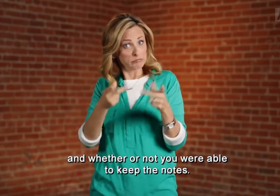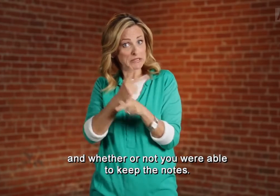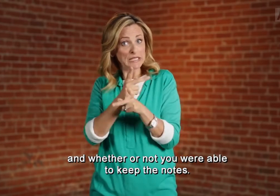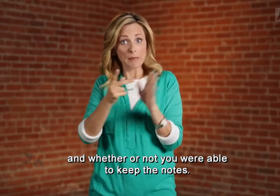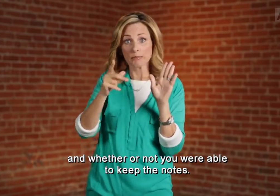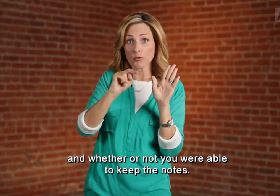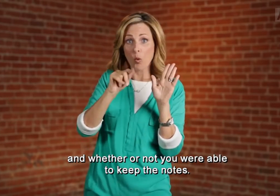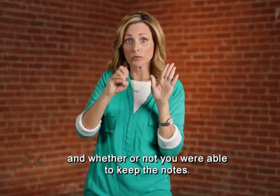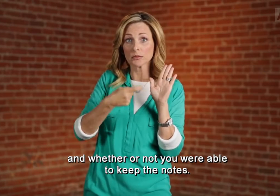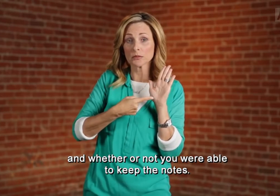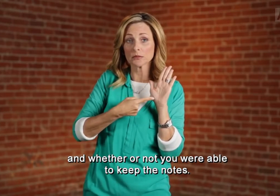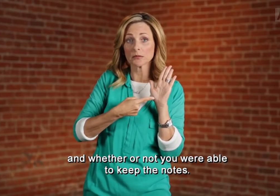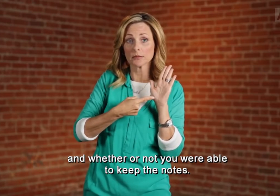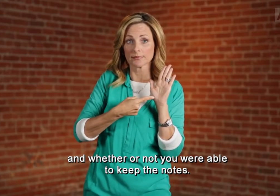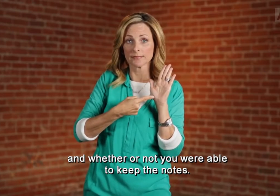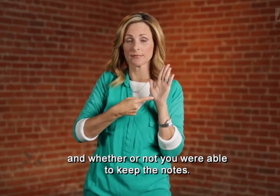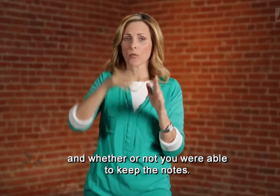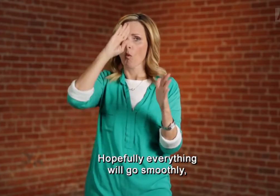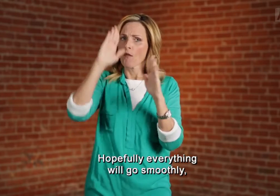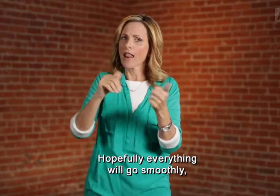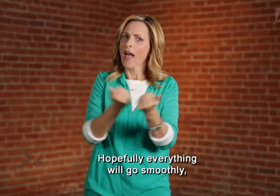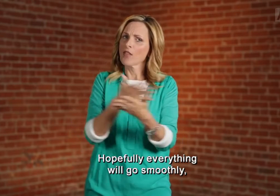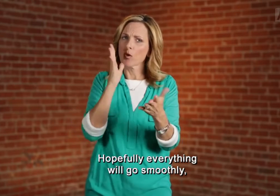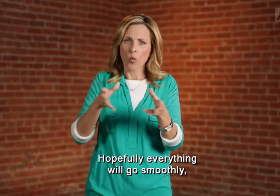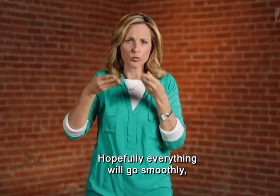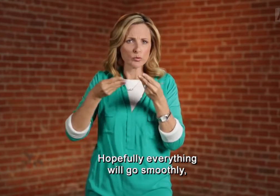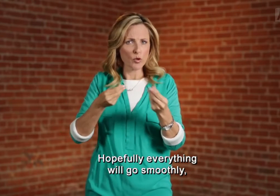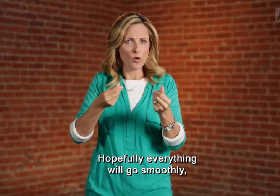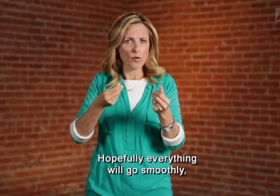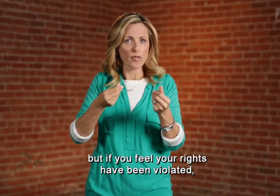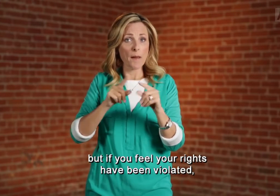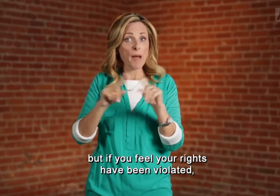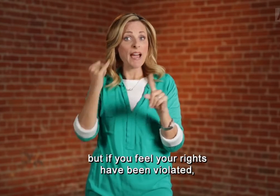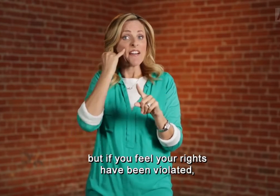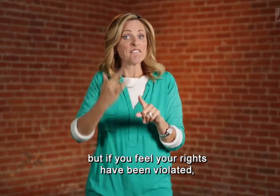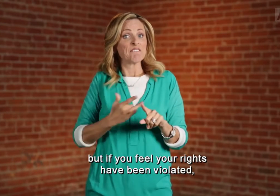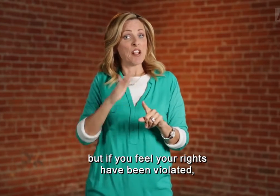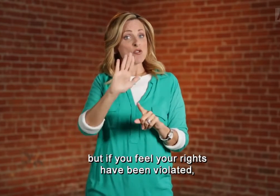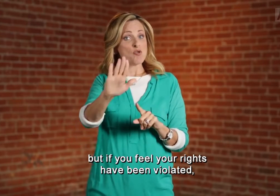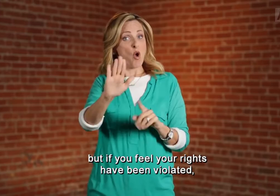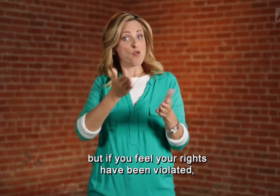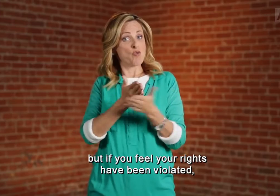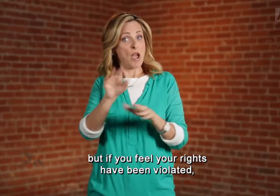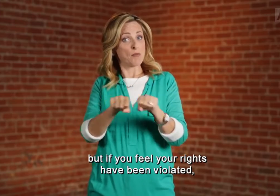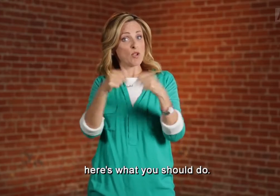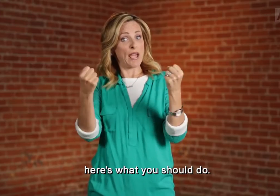whether or not you were able to keep the notes. Hopefully, everything will go smoothly, but if you feel your rights have been violated,